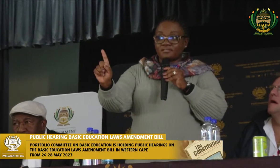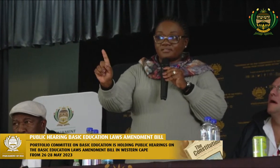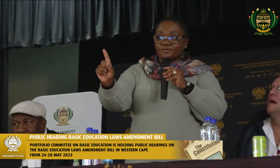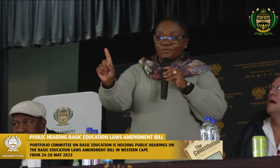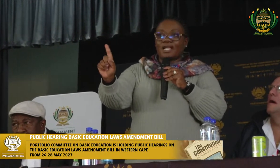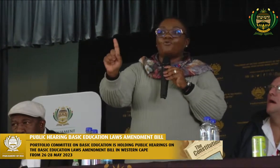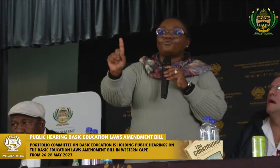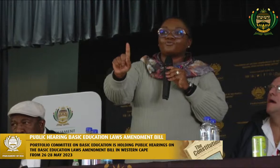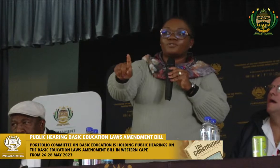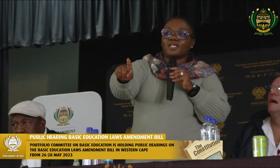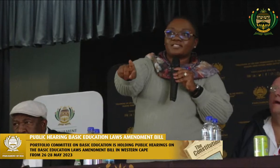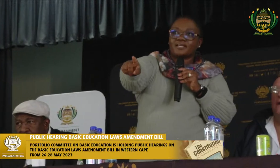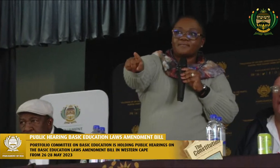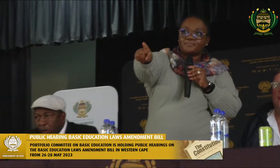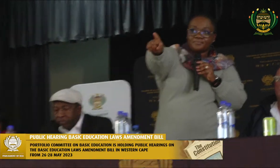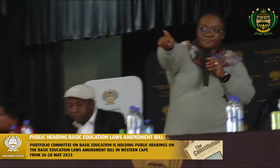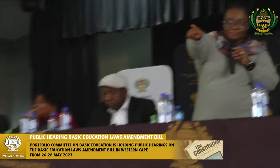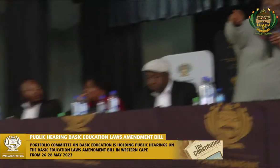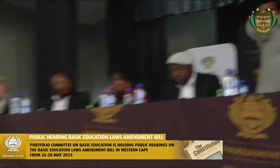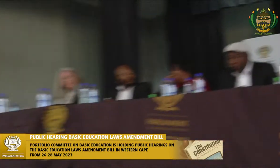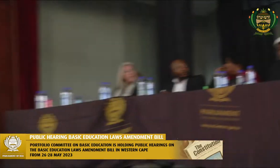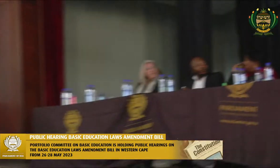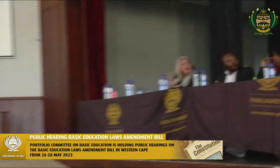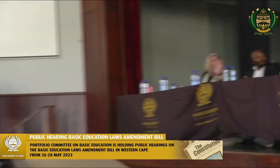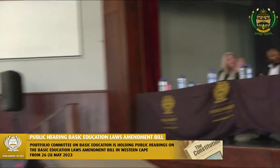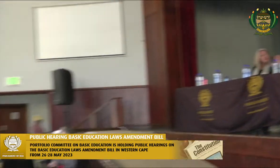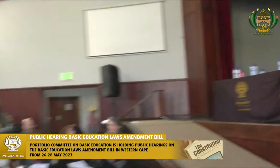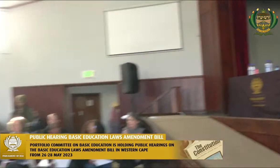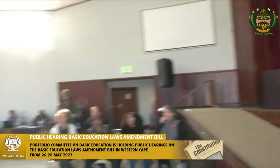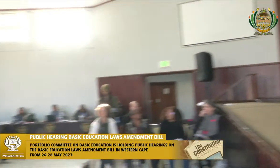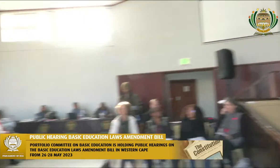ground will go to next year.